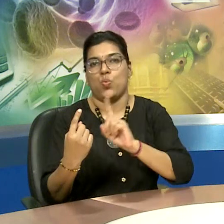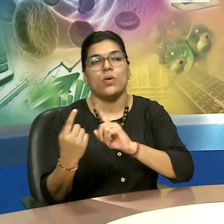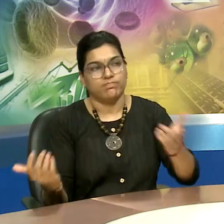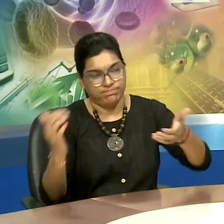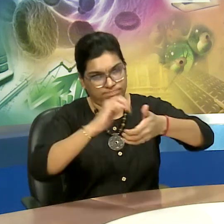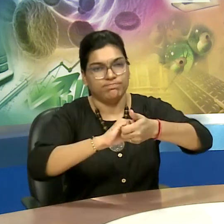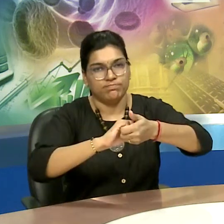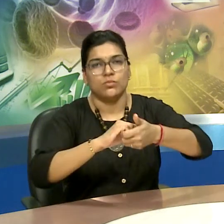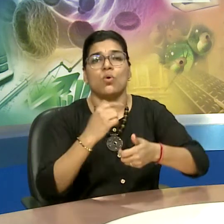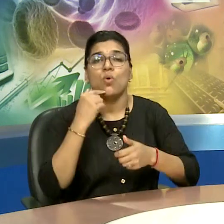a common goal.